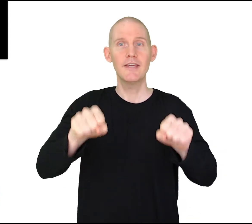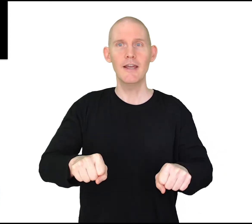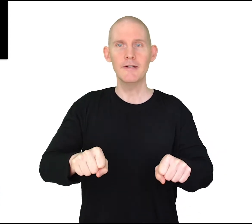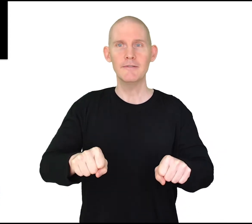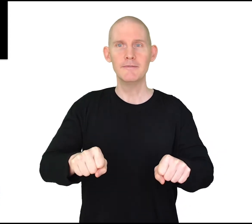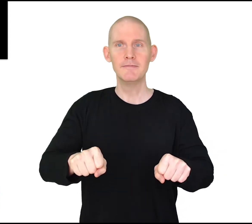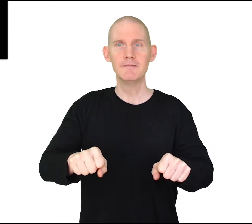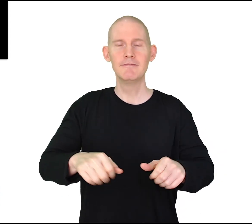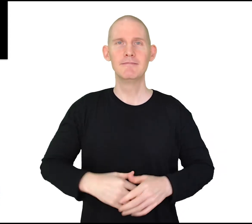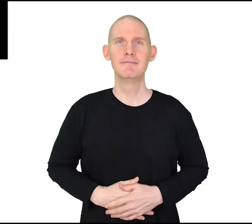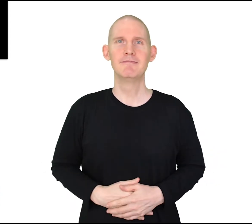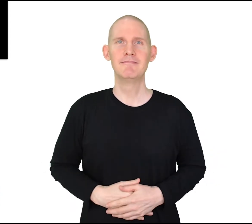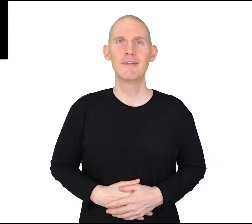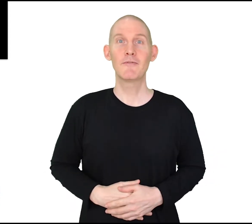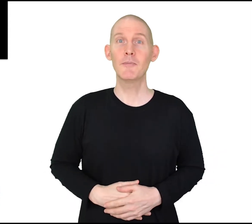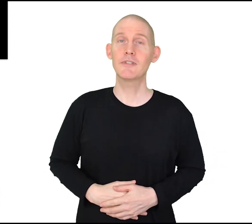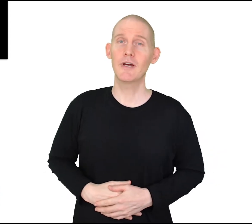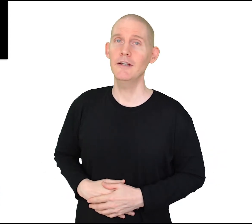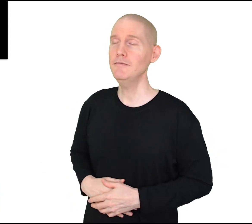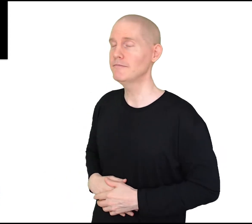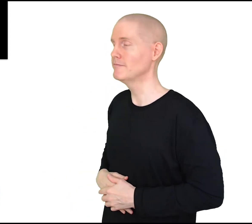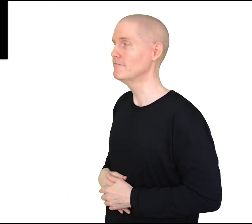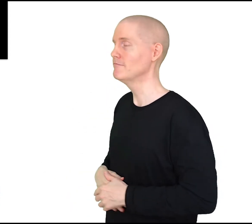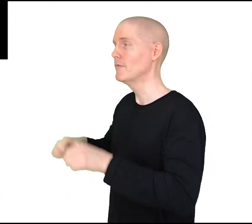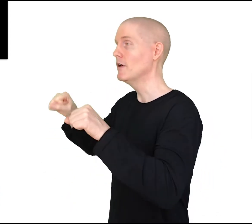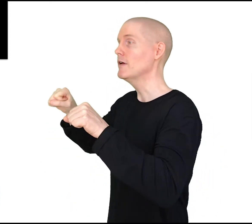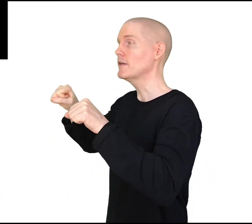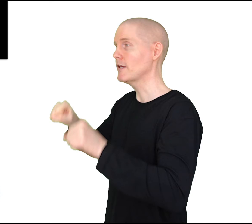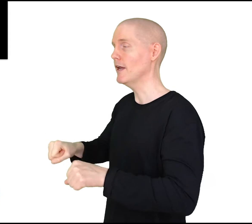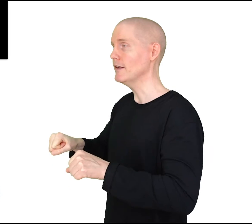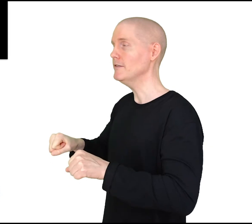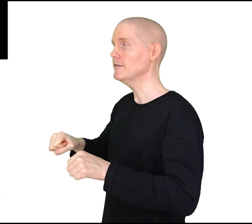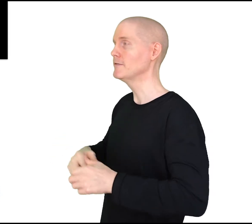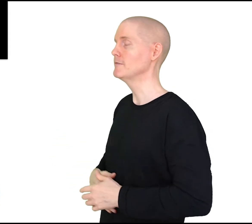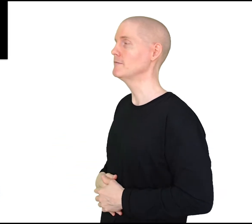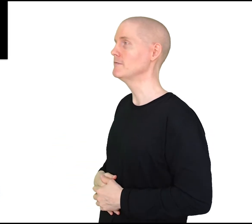Can. From the side. Can.